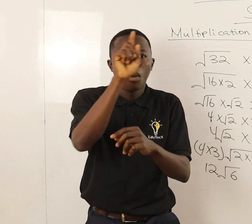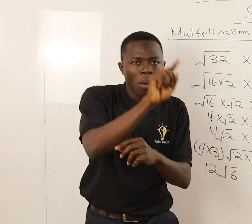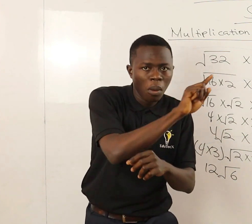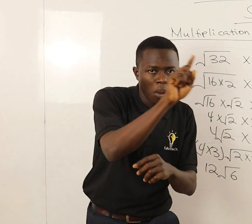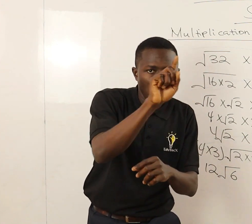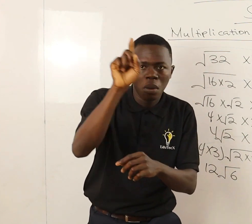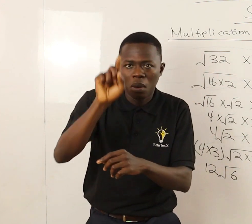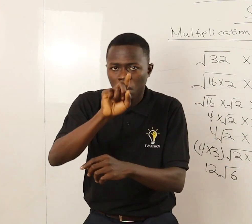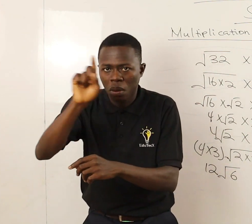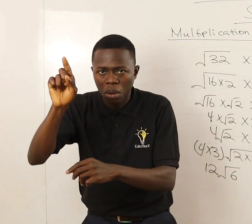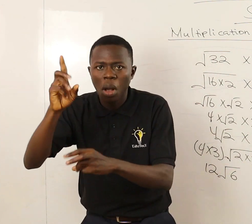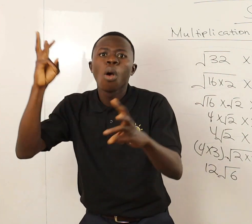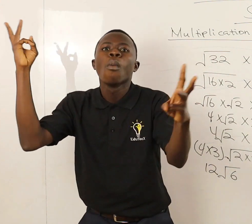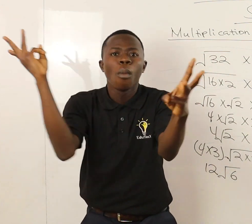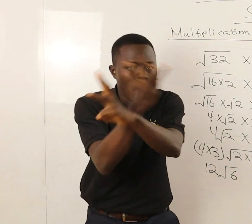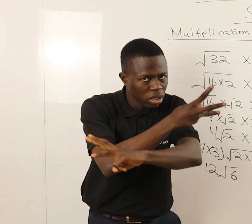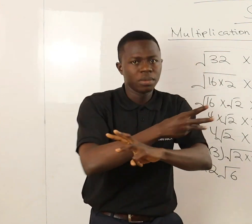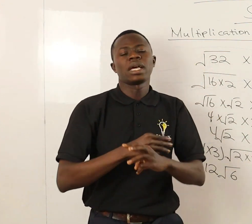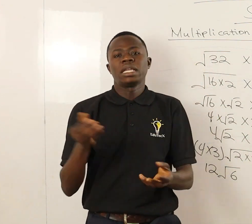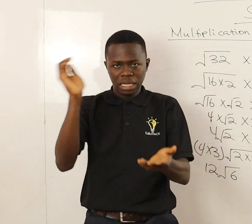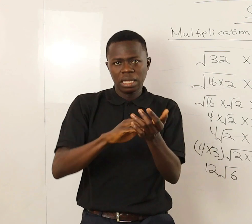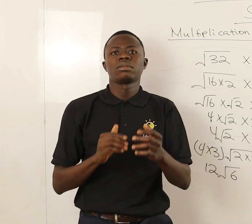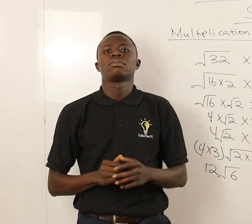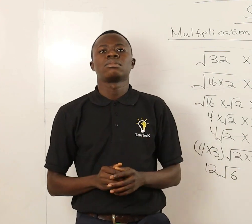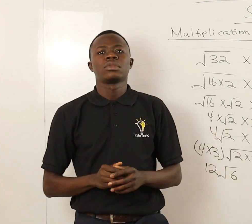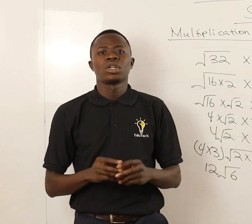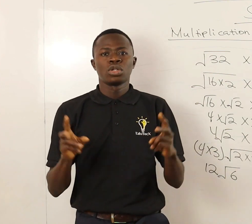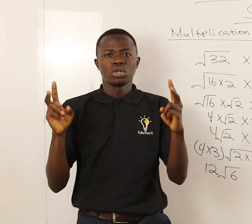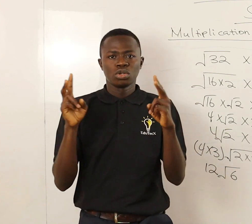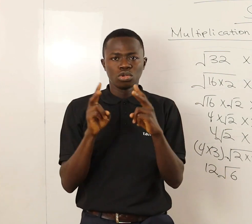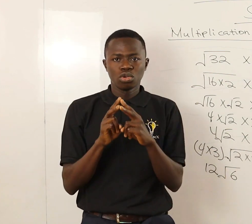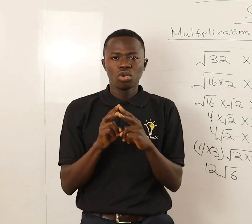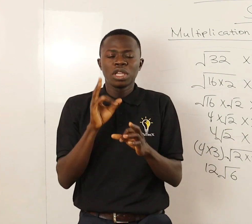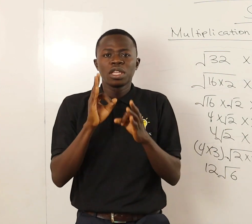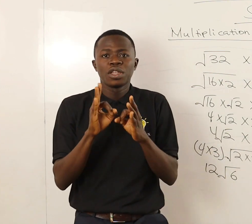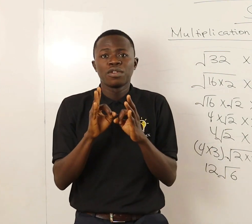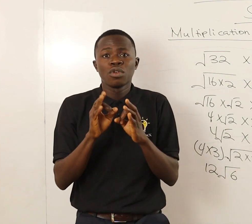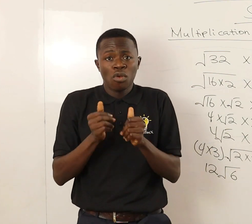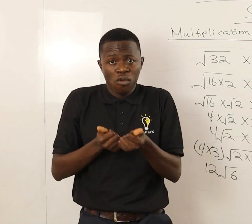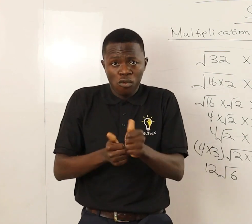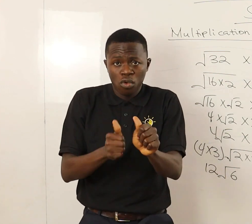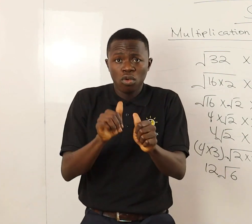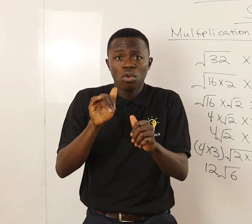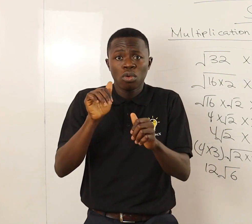1 like in addition and subtraction of sets? No, we multiply them whether they are the same or